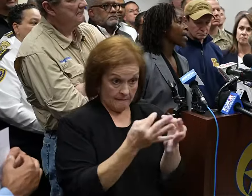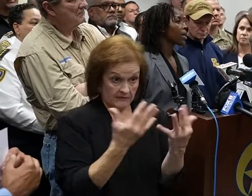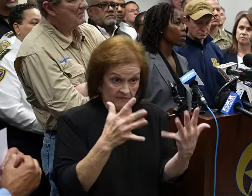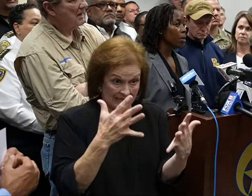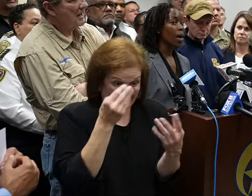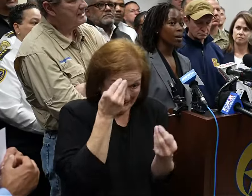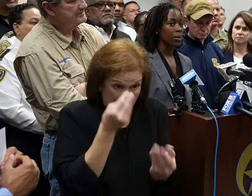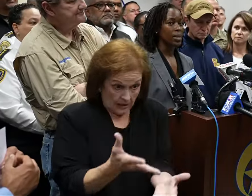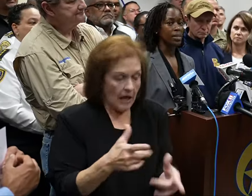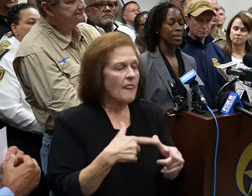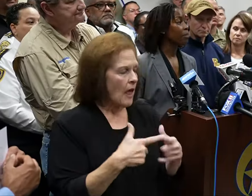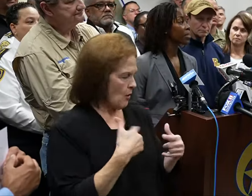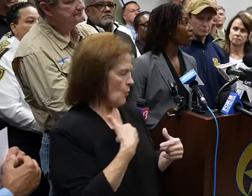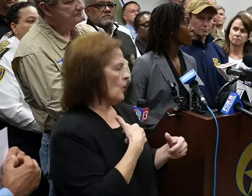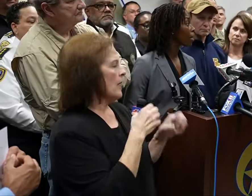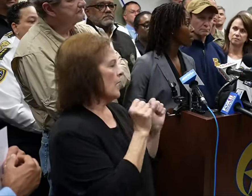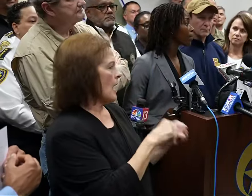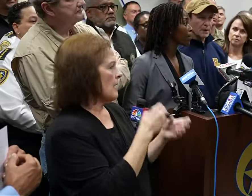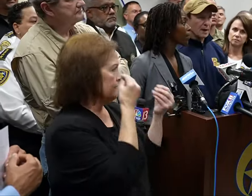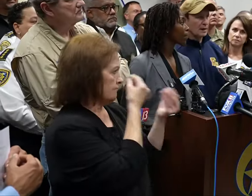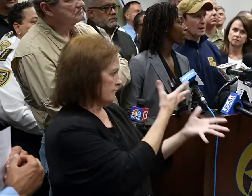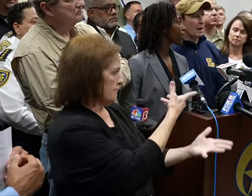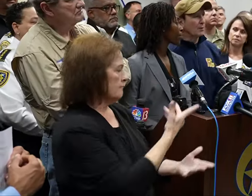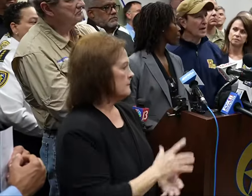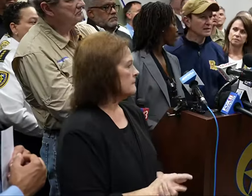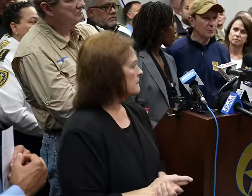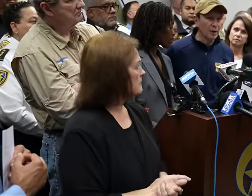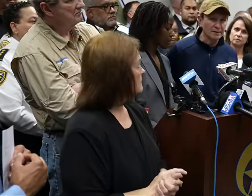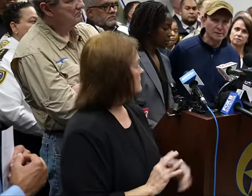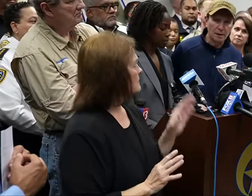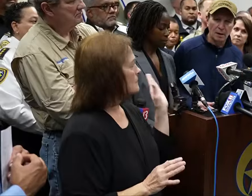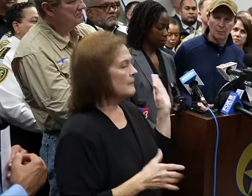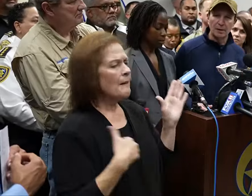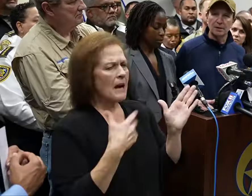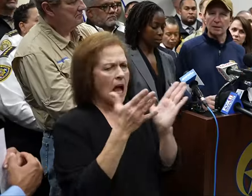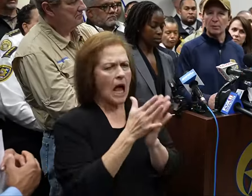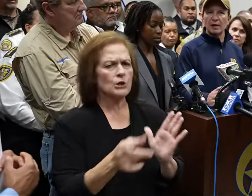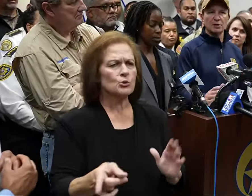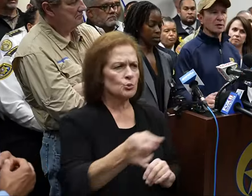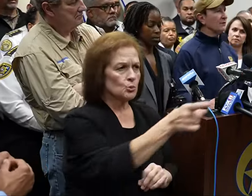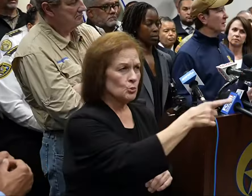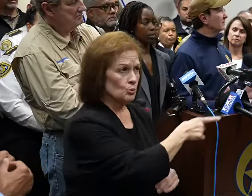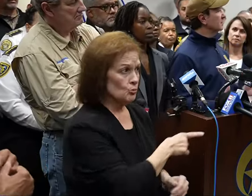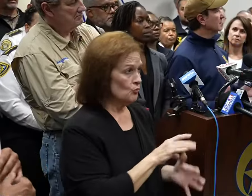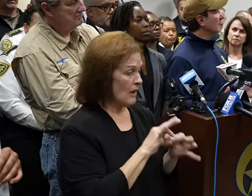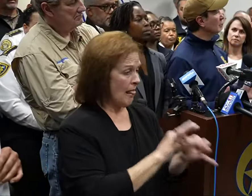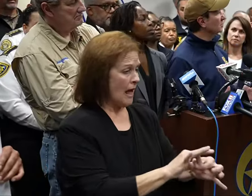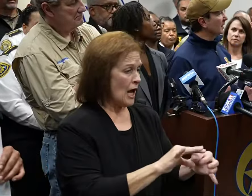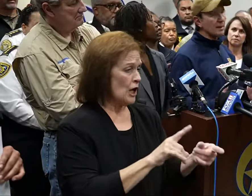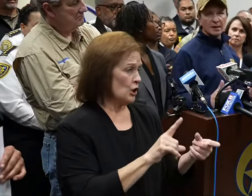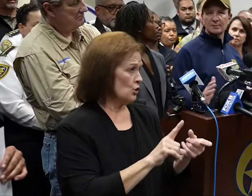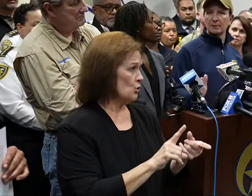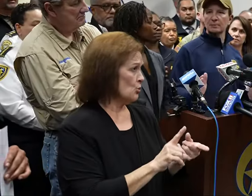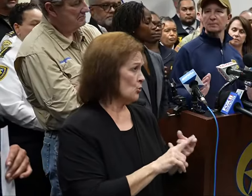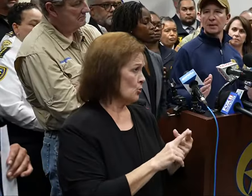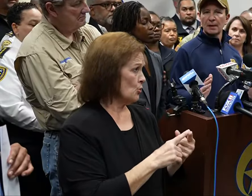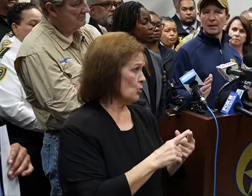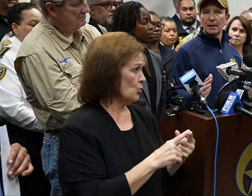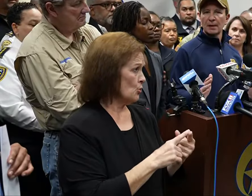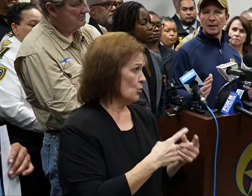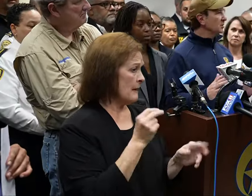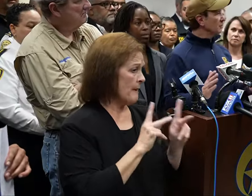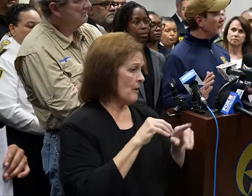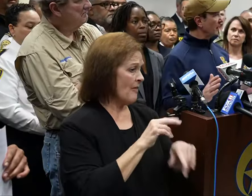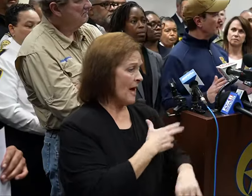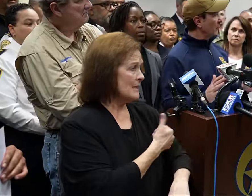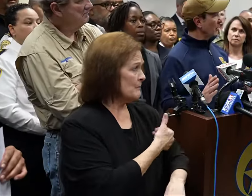notified, then we'll go ahead and release a statement to everyone. And I would ask the press, in relation to the victims and those that are in hospitals,